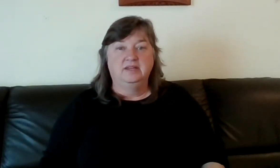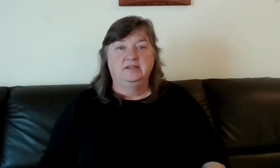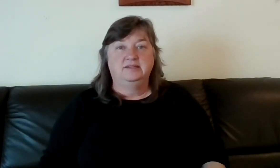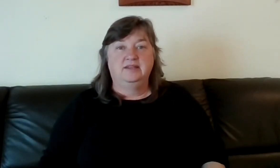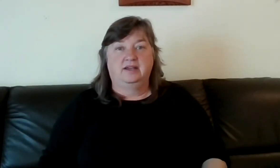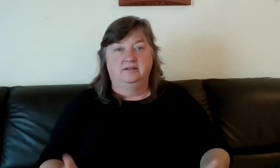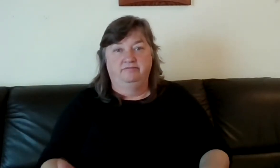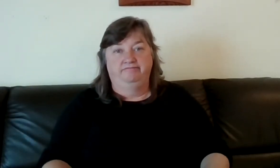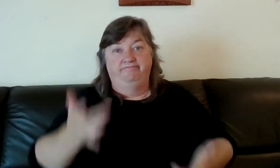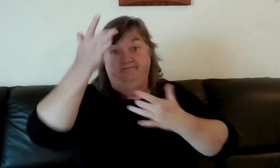Sick,